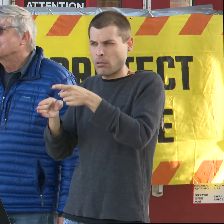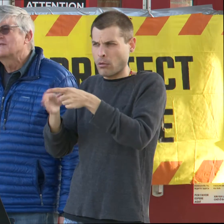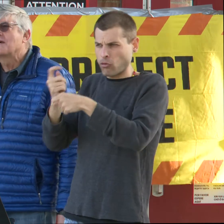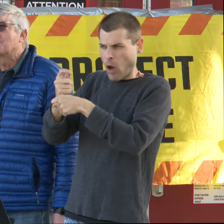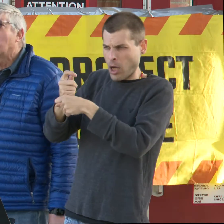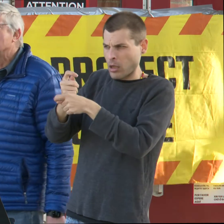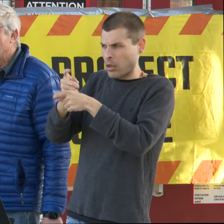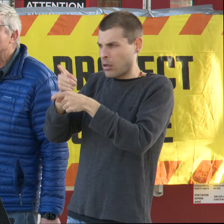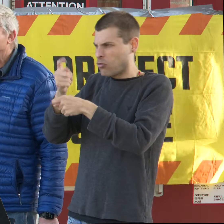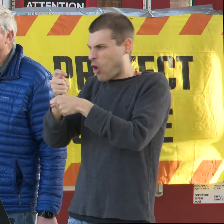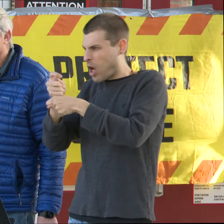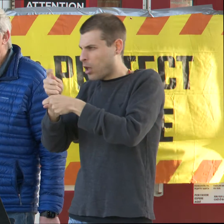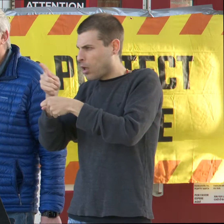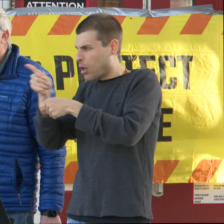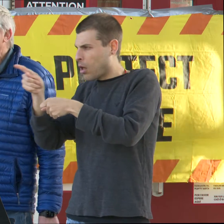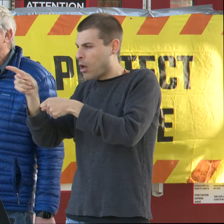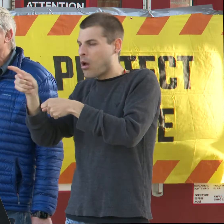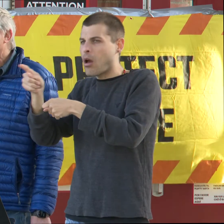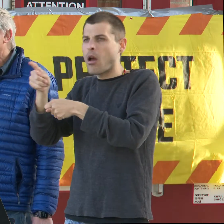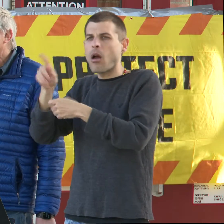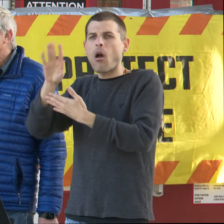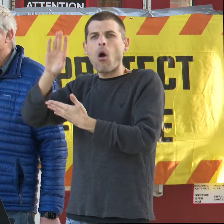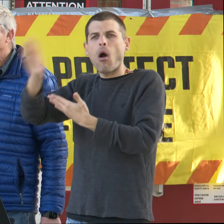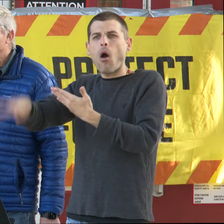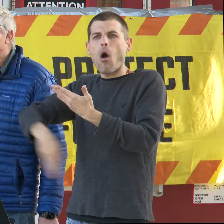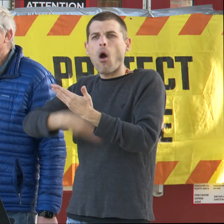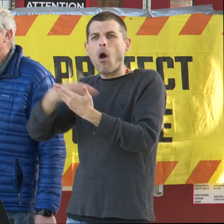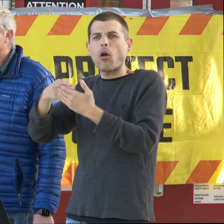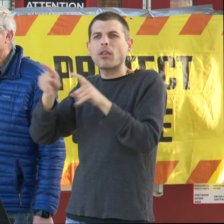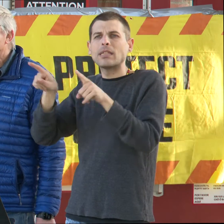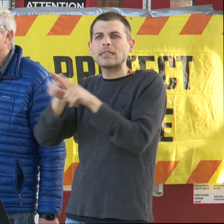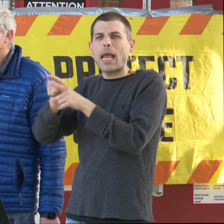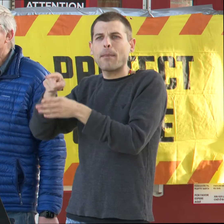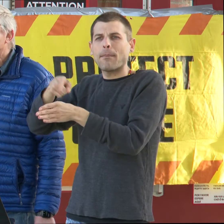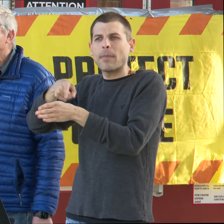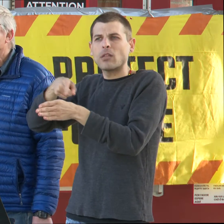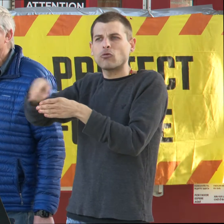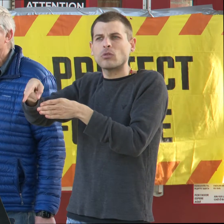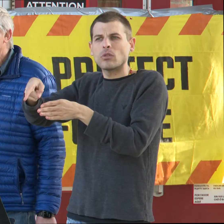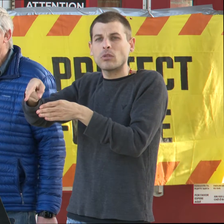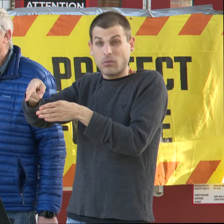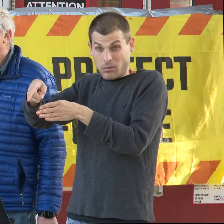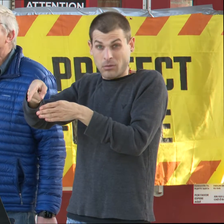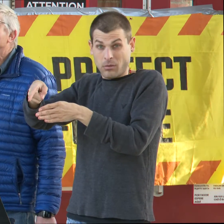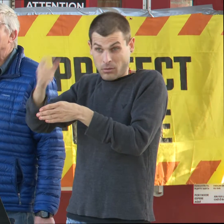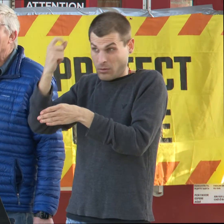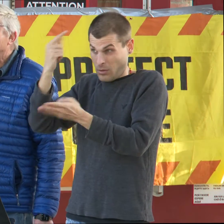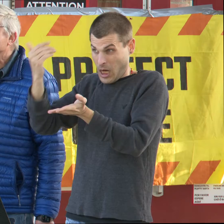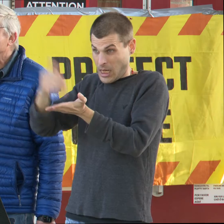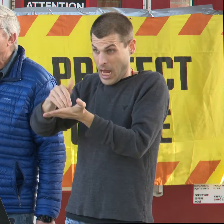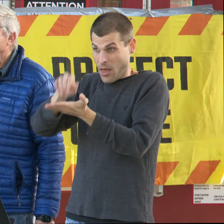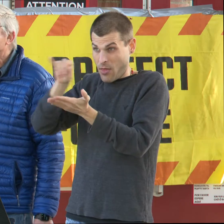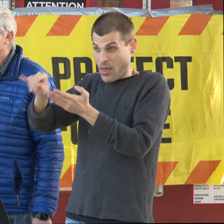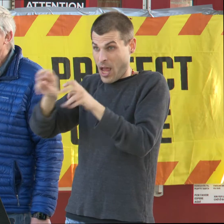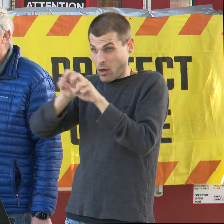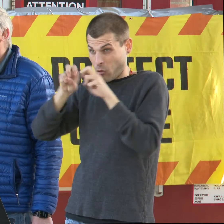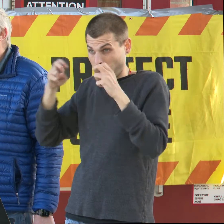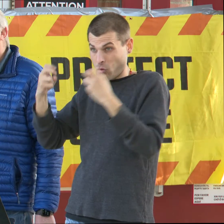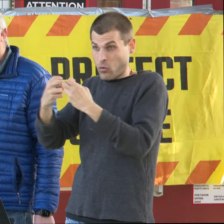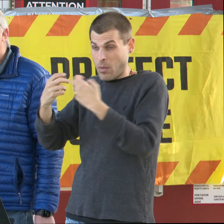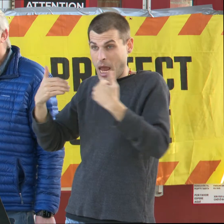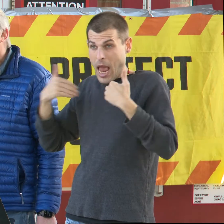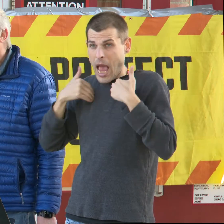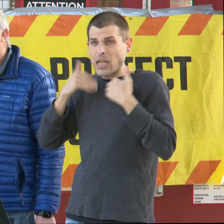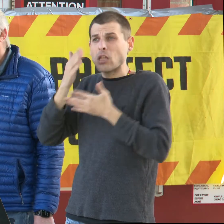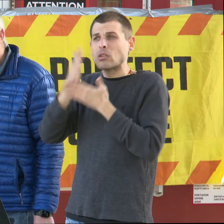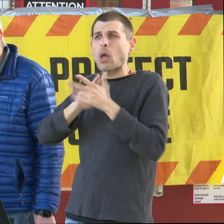Okay, so this is how process works. They had the people who were the constituents for the project to balance out the citizens